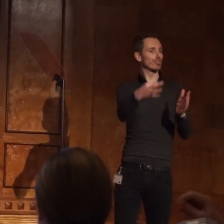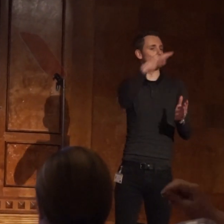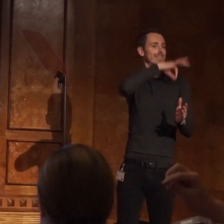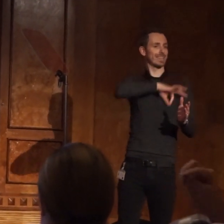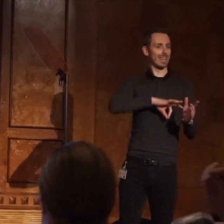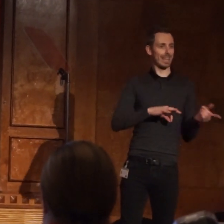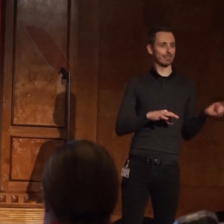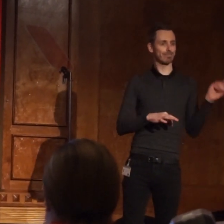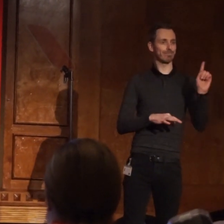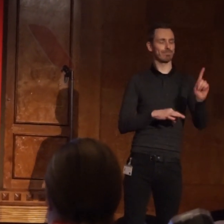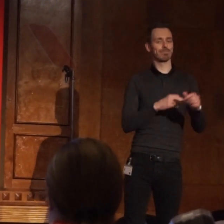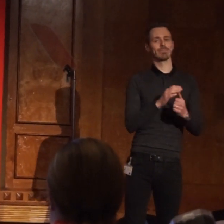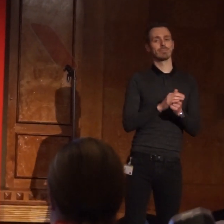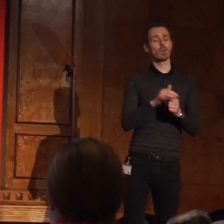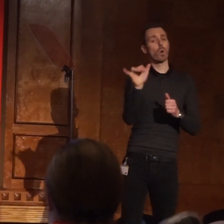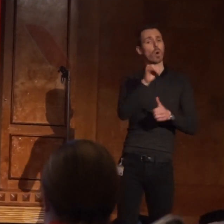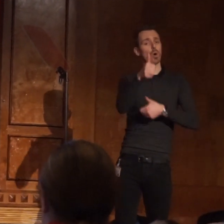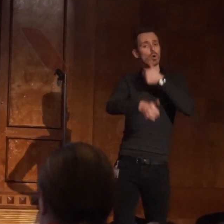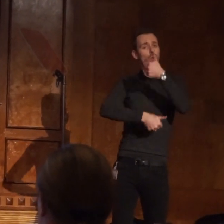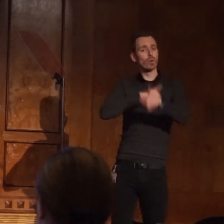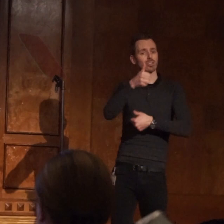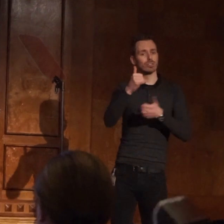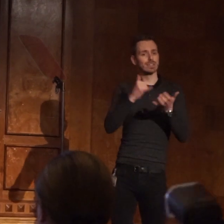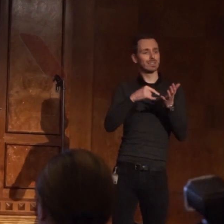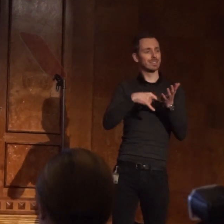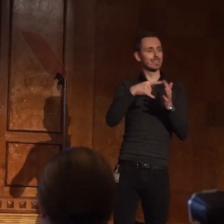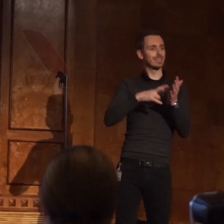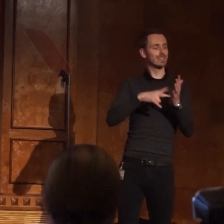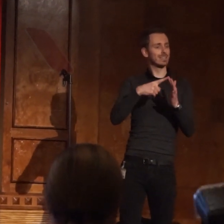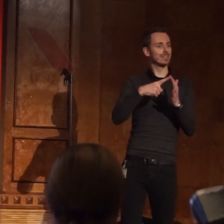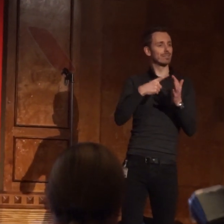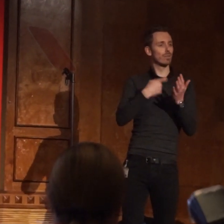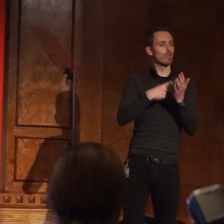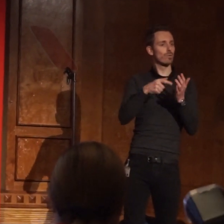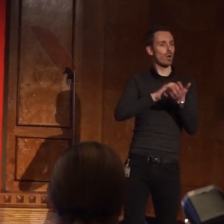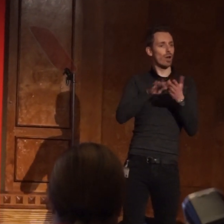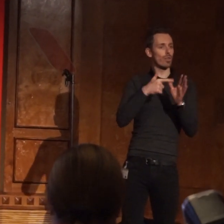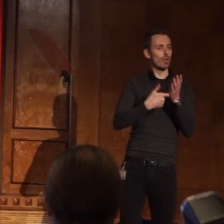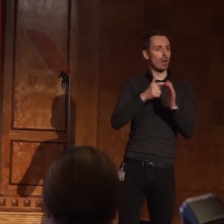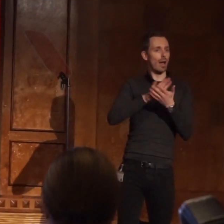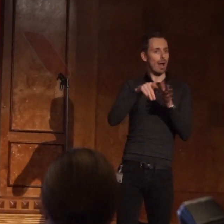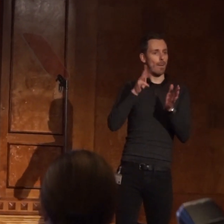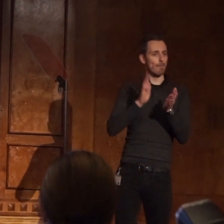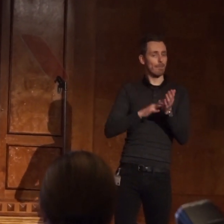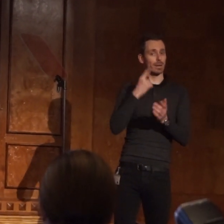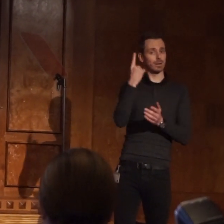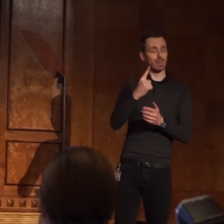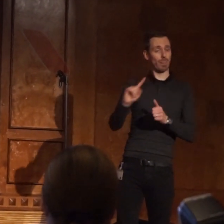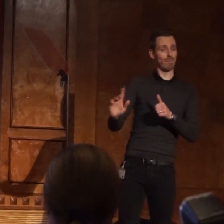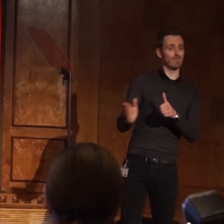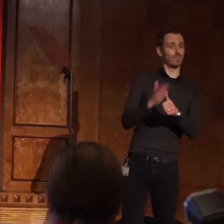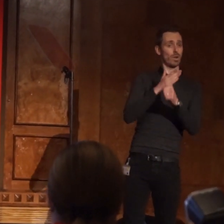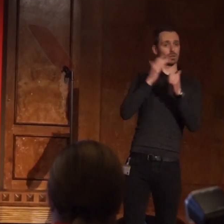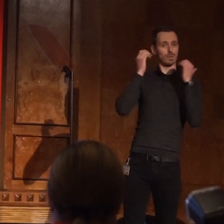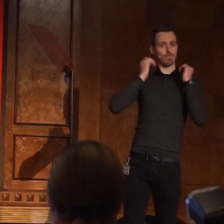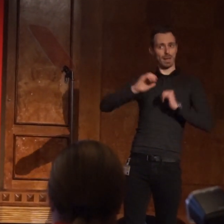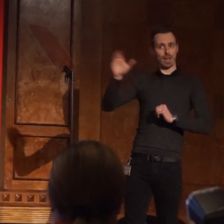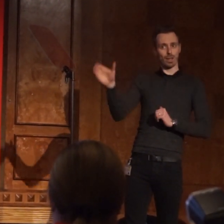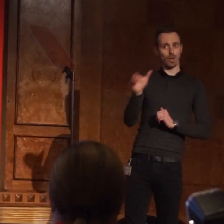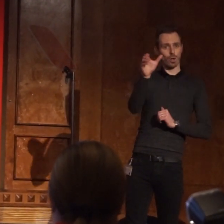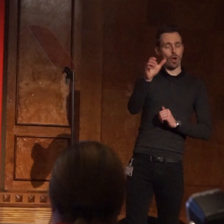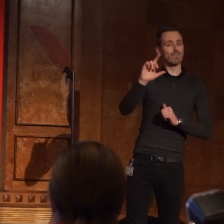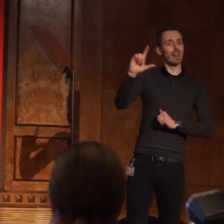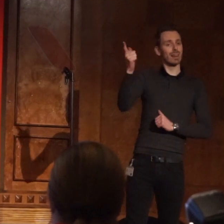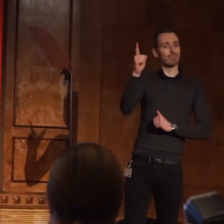I also want to congratulate my great friend, Steve Rotherham. Steve, who was elected the first mayor of Liverpool City